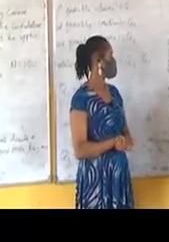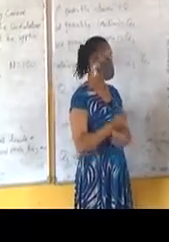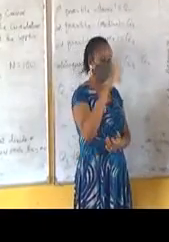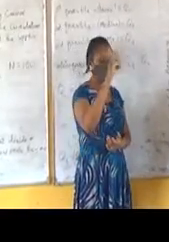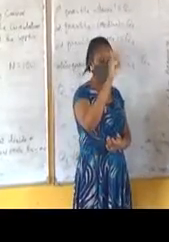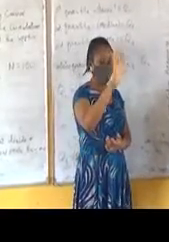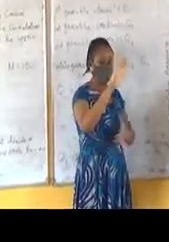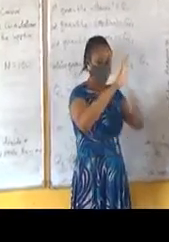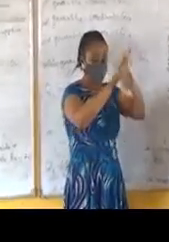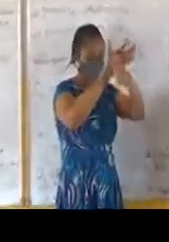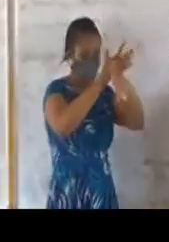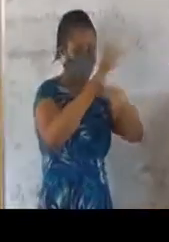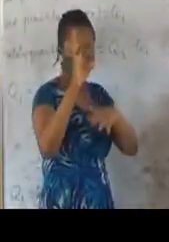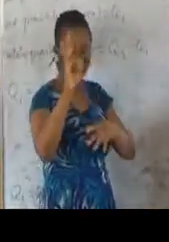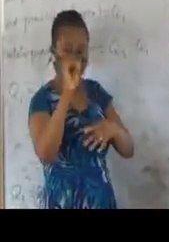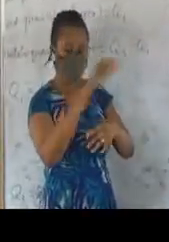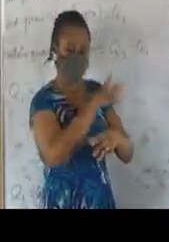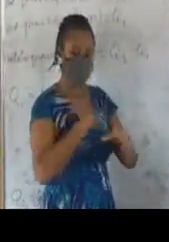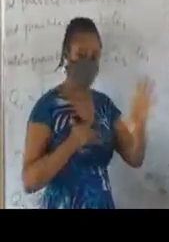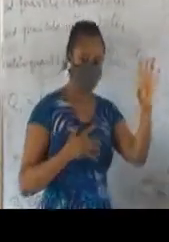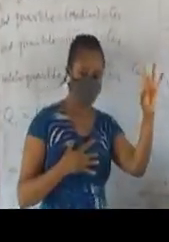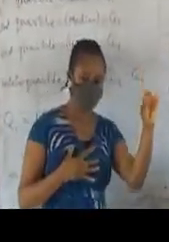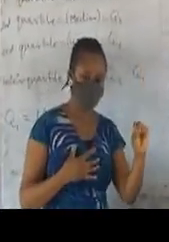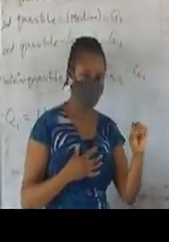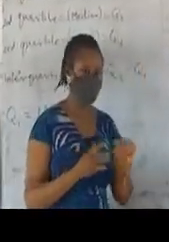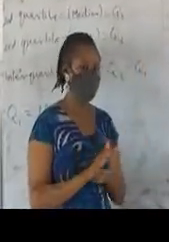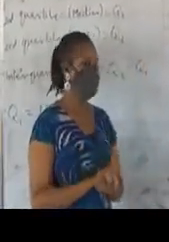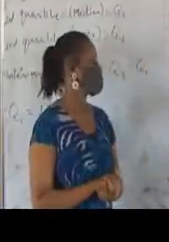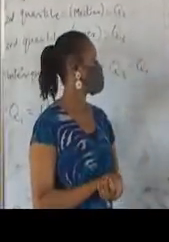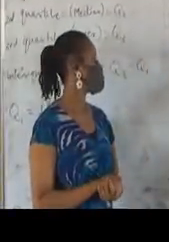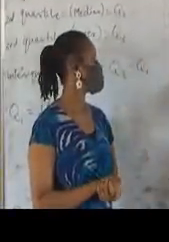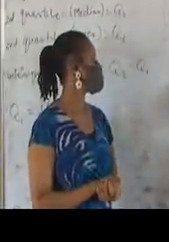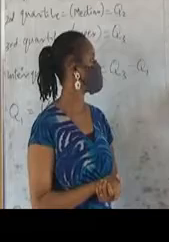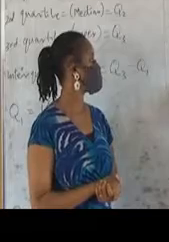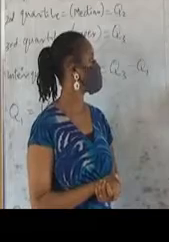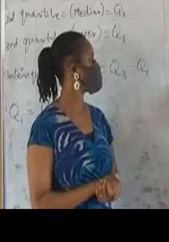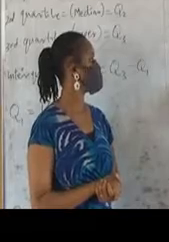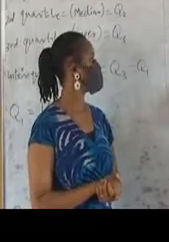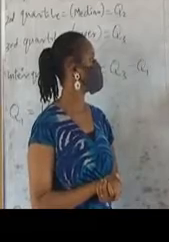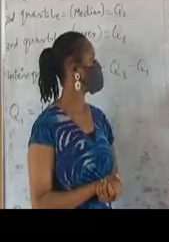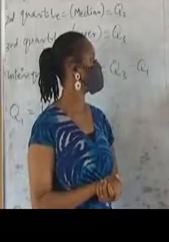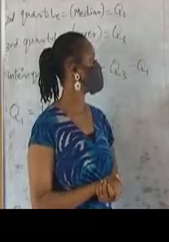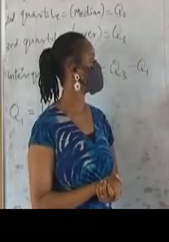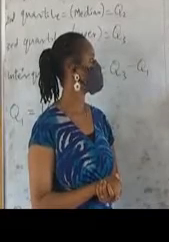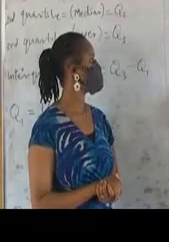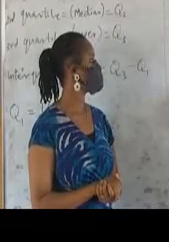position. Should be around here. Again, you put your ruler there.